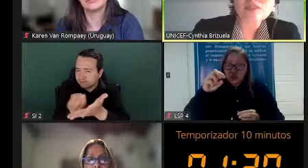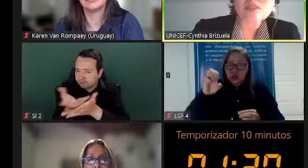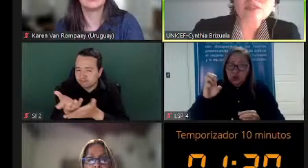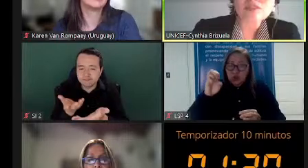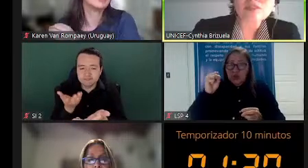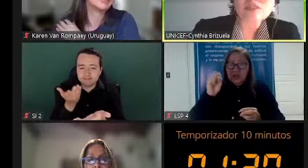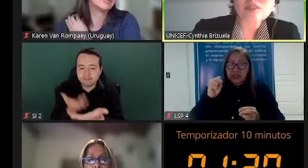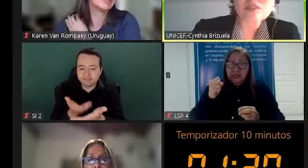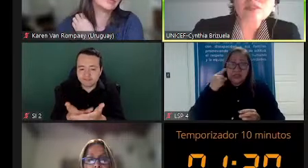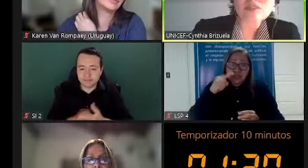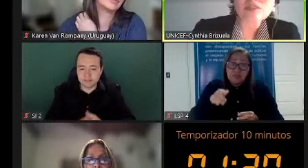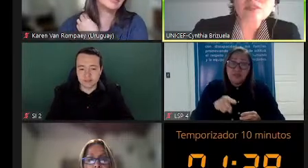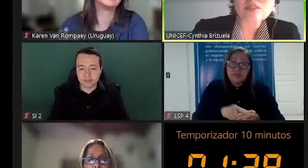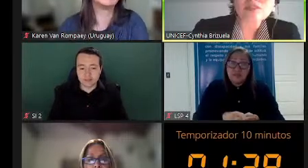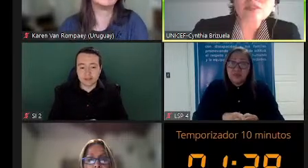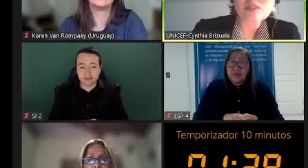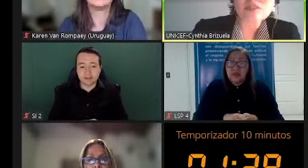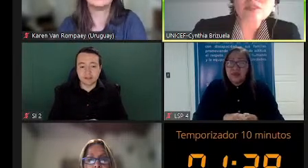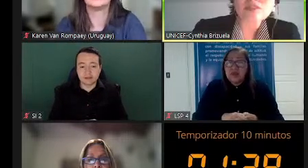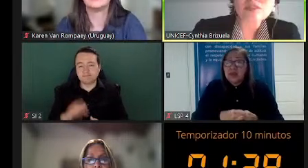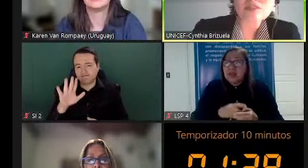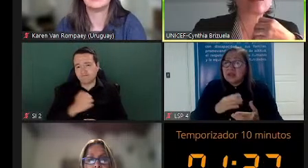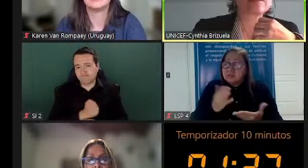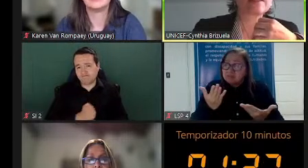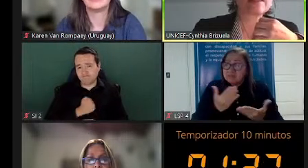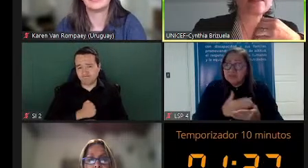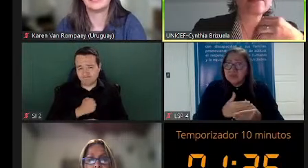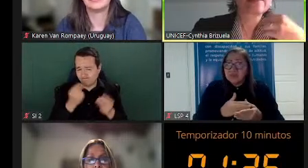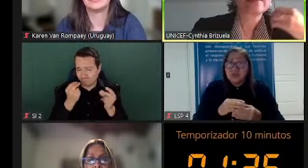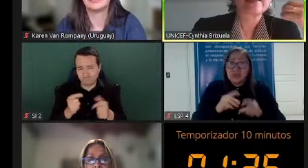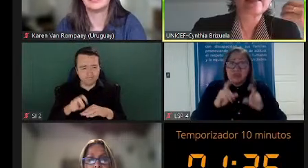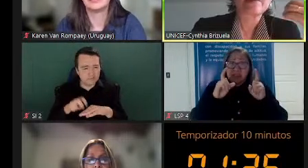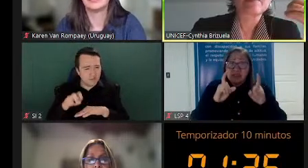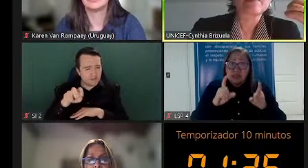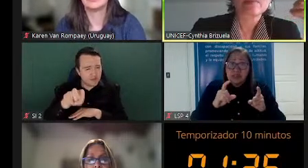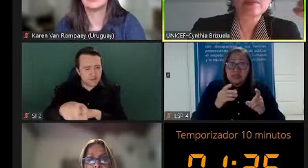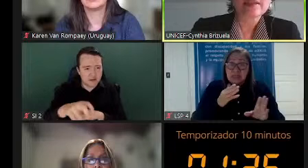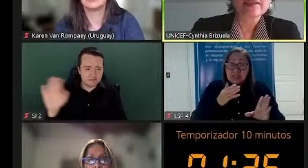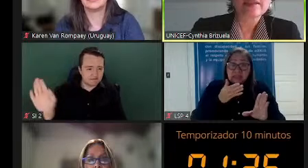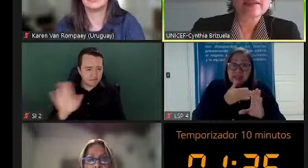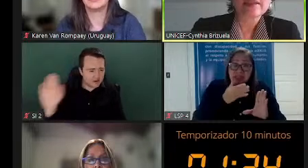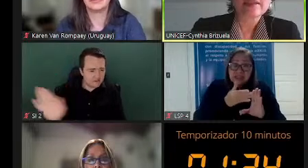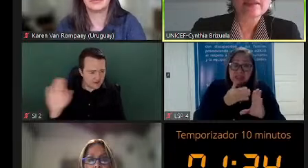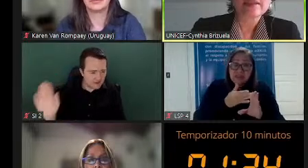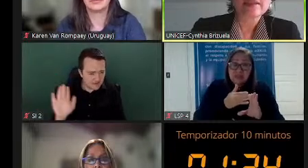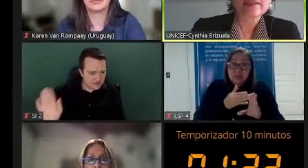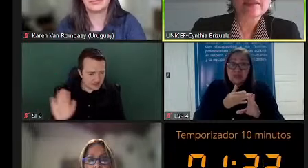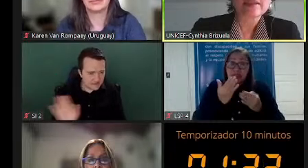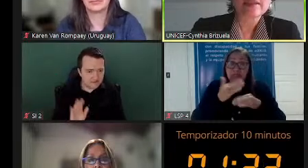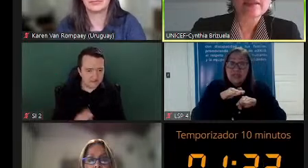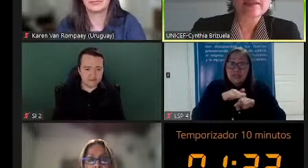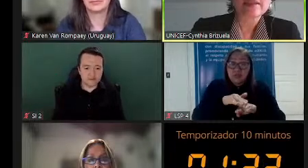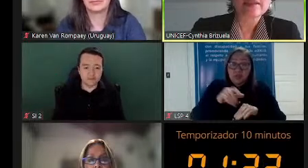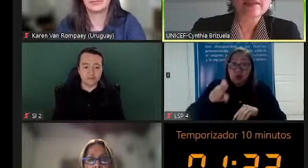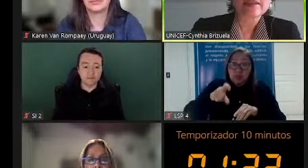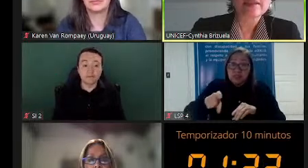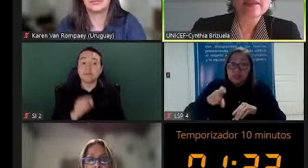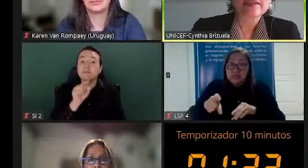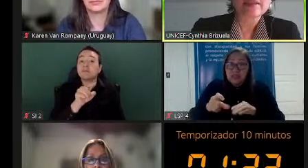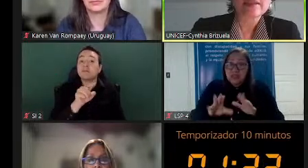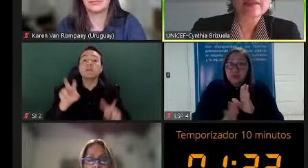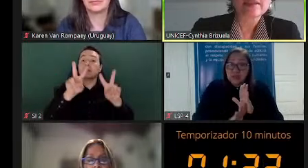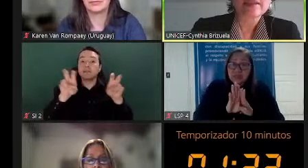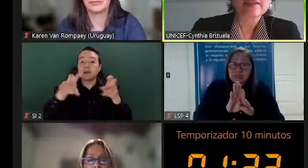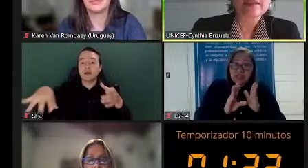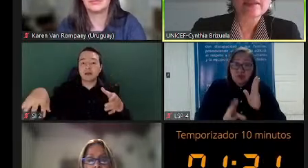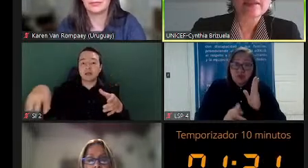and i am going to the recommendations i'm going to go very fast over this presentation this